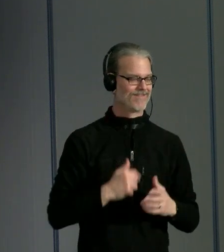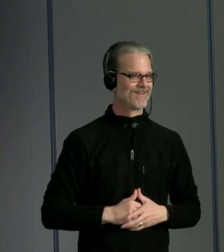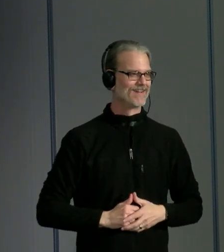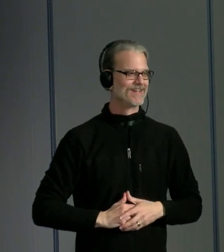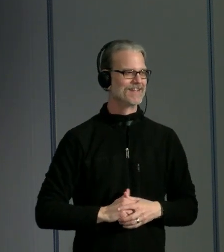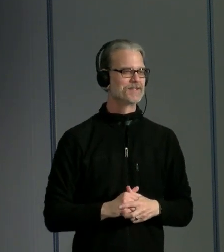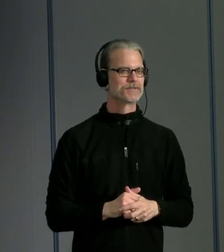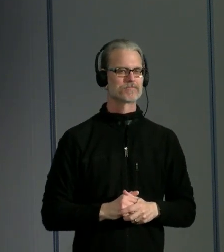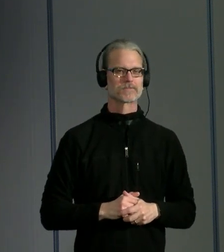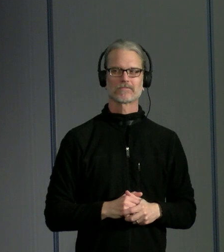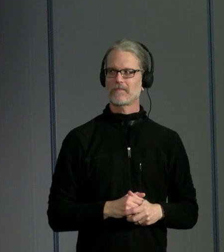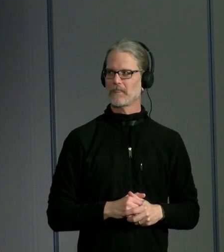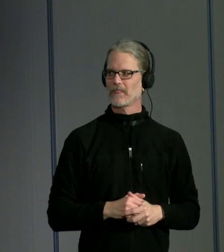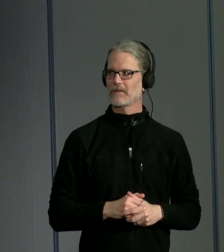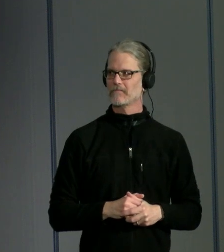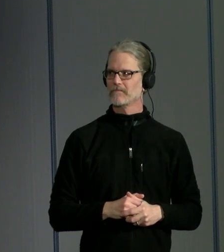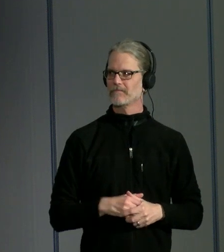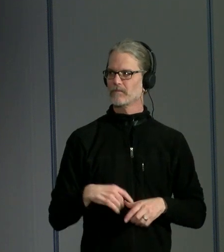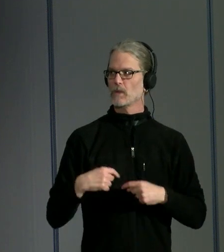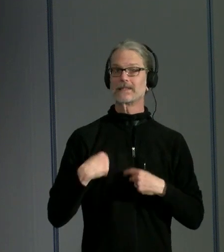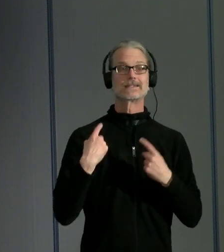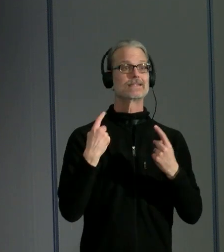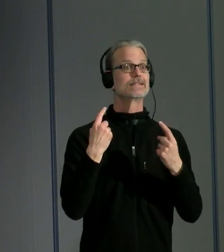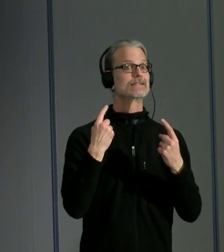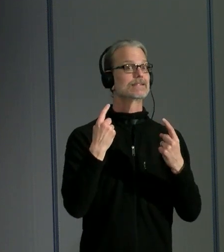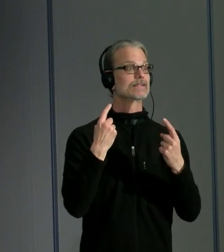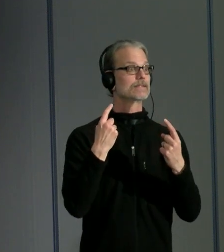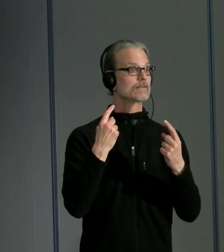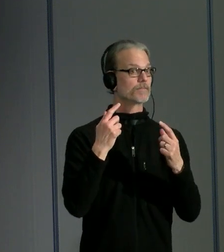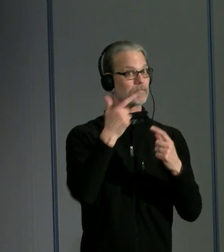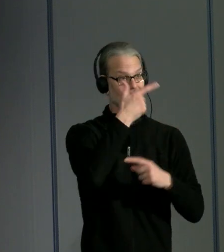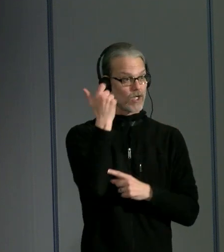Since the accommodation need